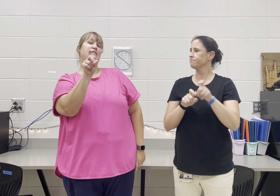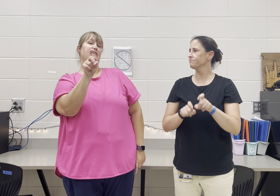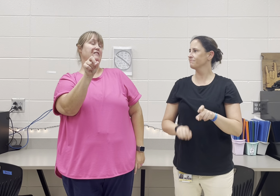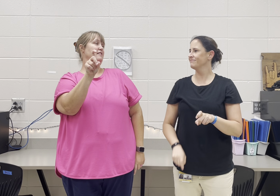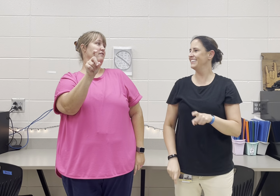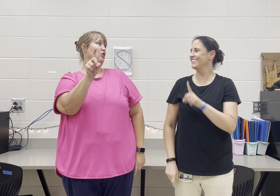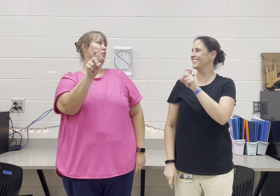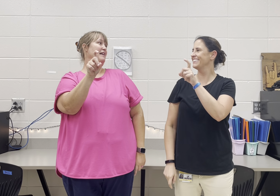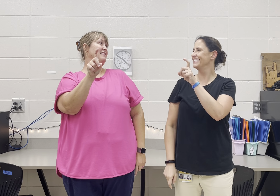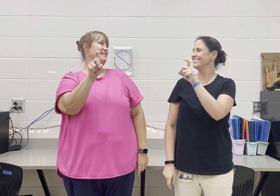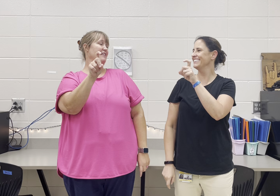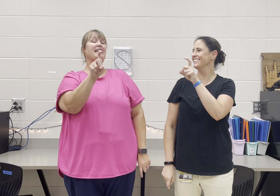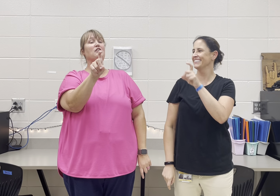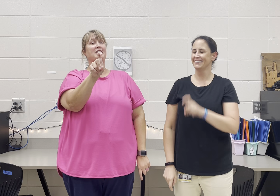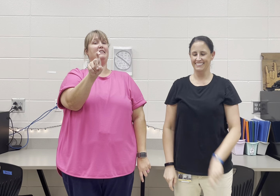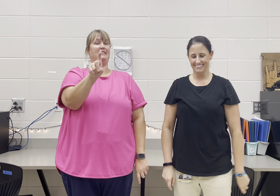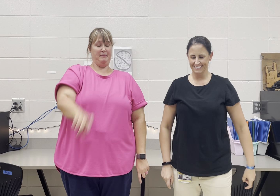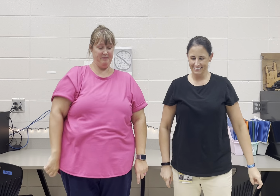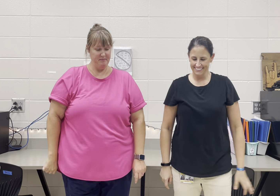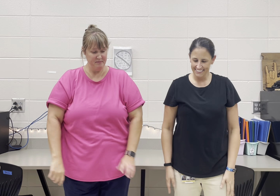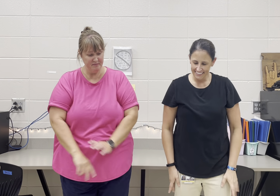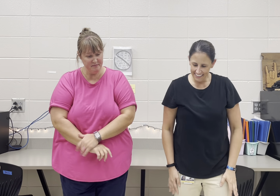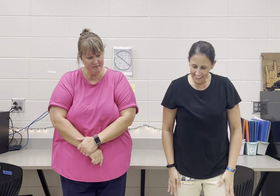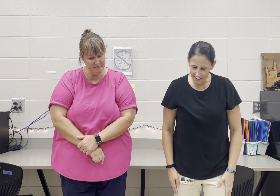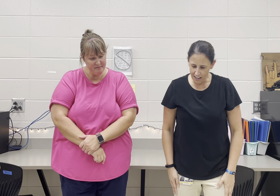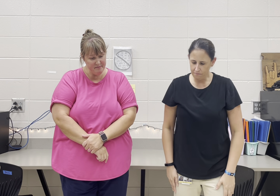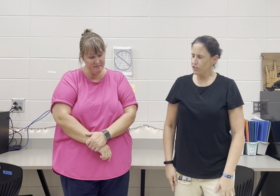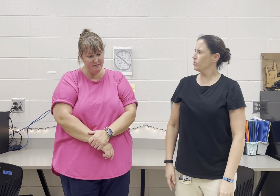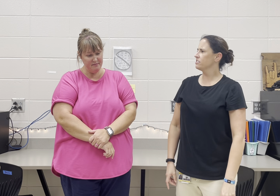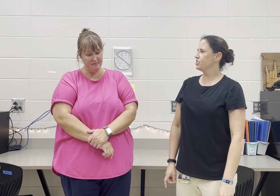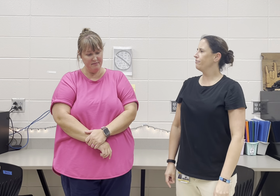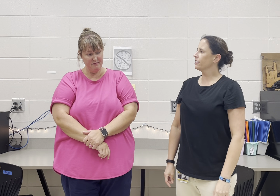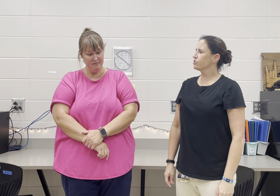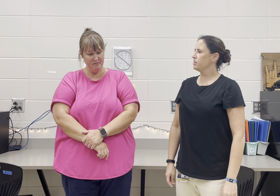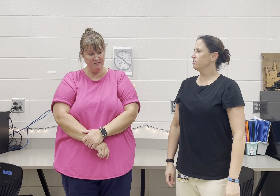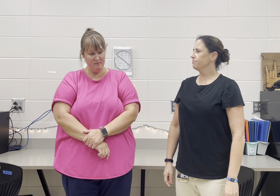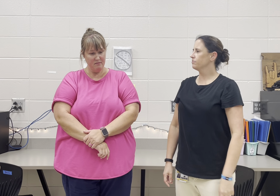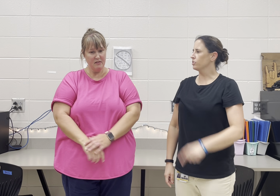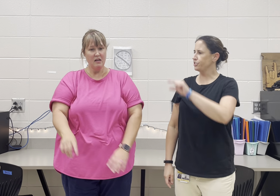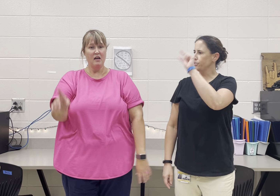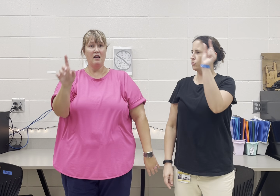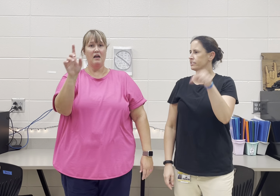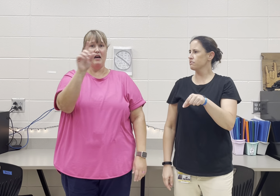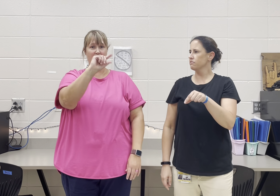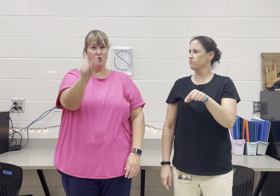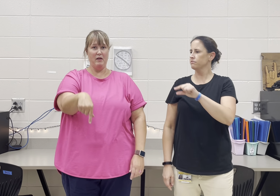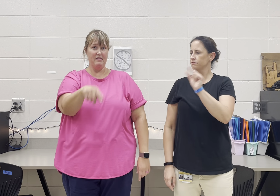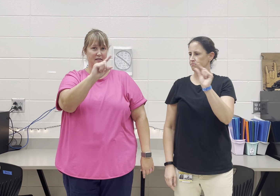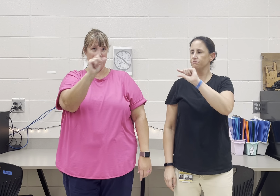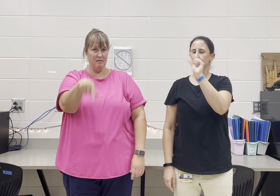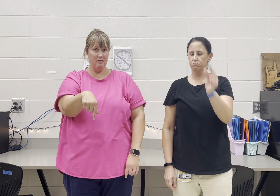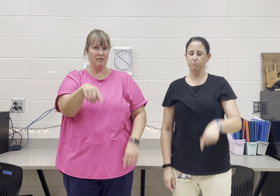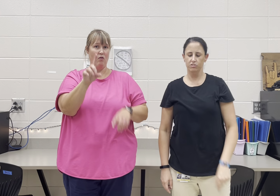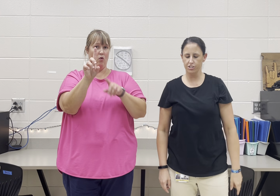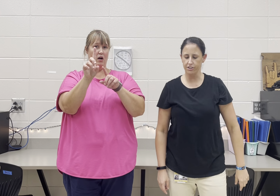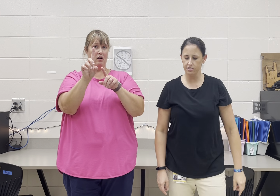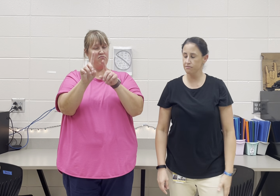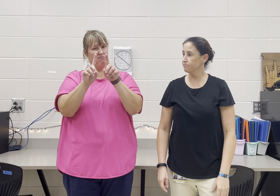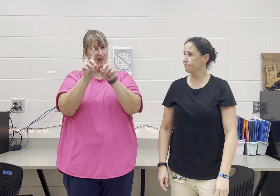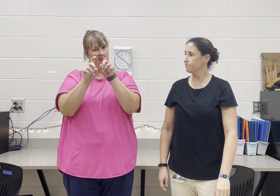test for quiz, like little test. For quiz, do you fingerstyle it or do you do quiz? I do quiz. Just or curious. like